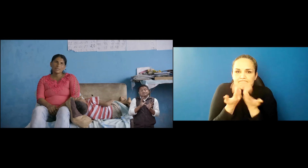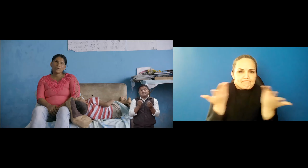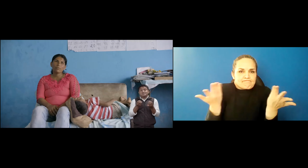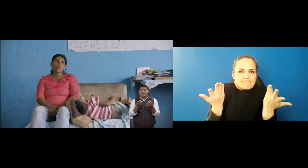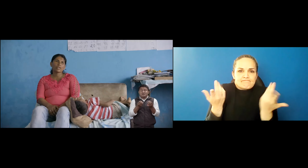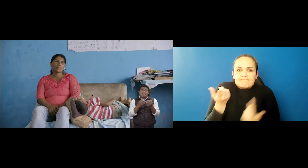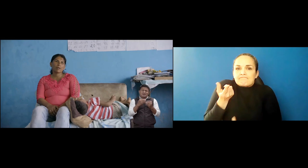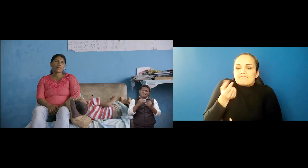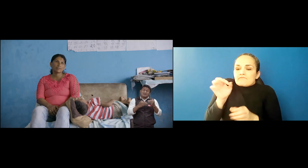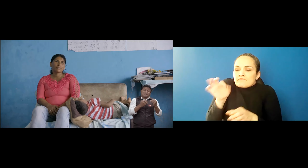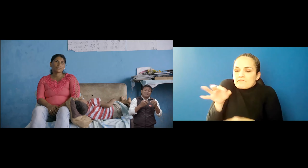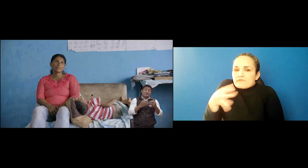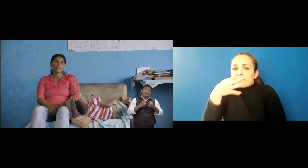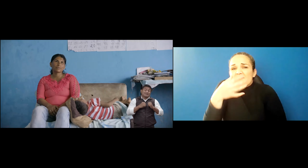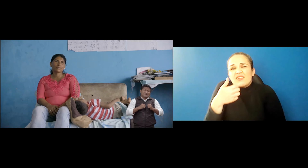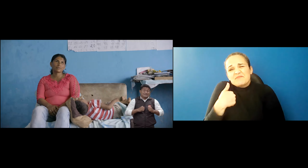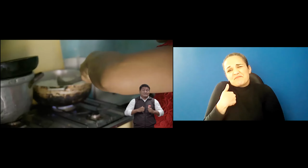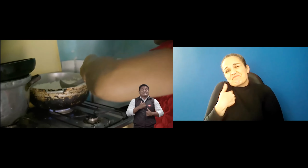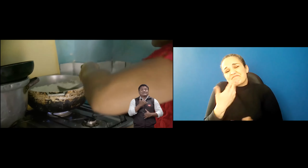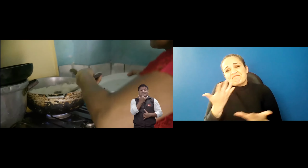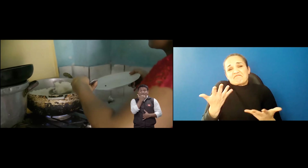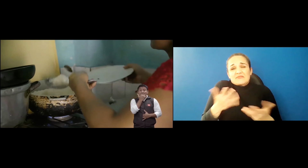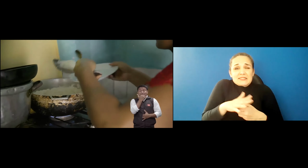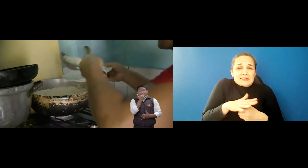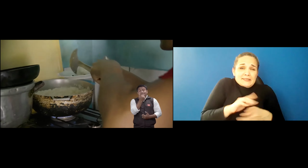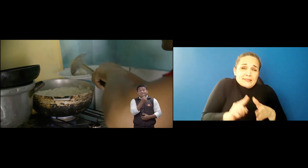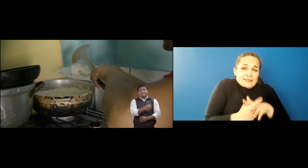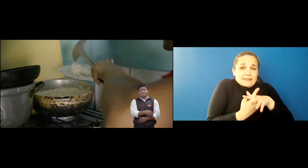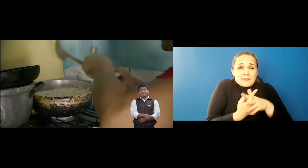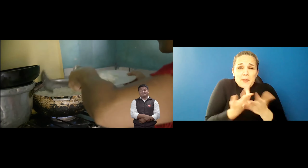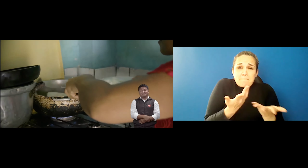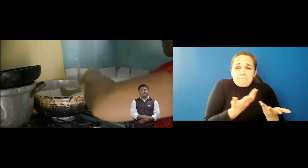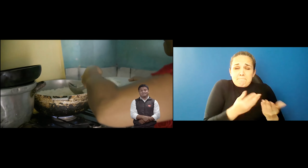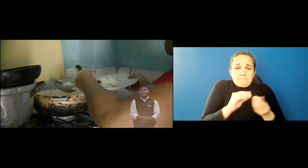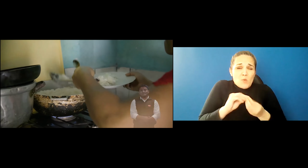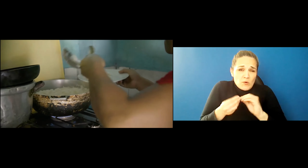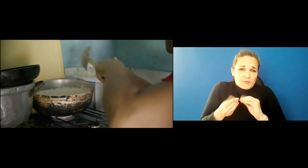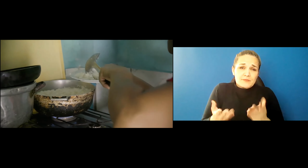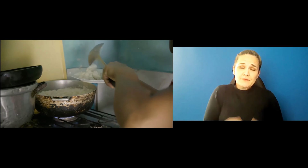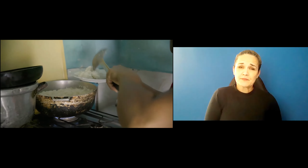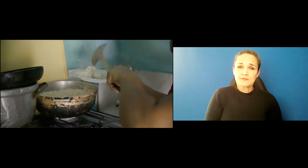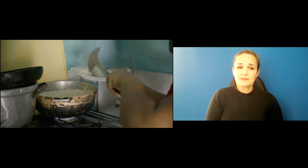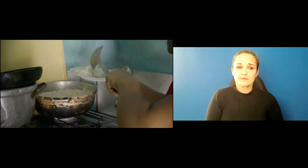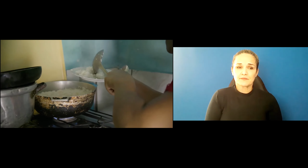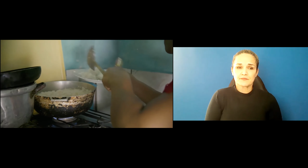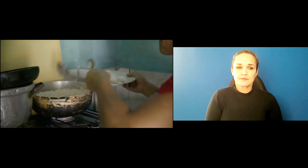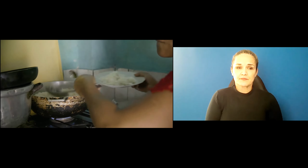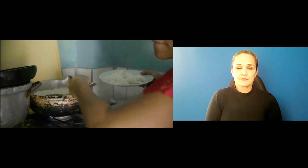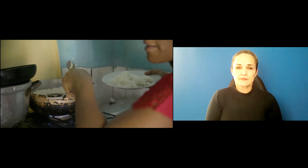Sometimes I didn't have enough for medication. It was a little difficult at times.